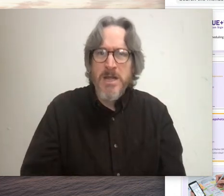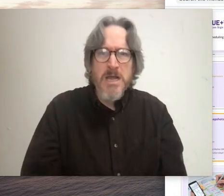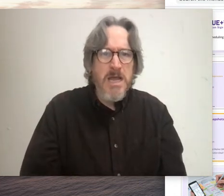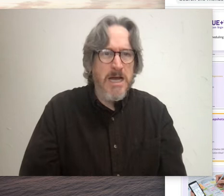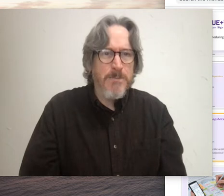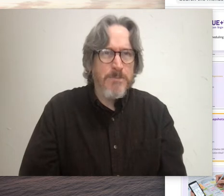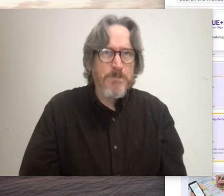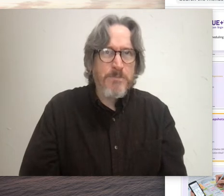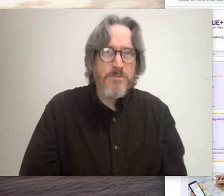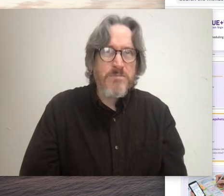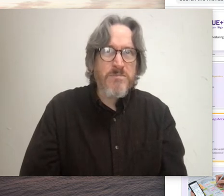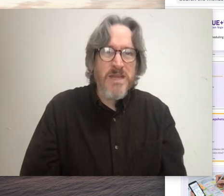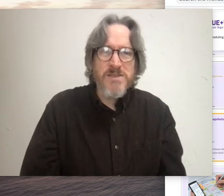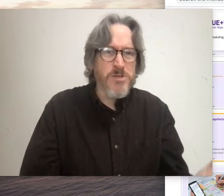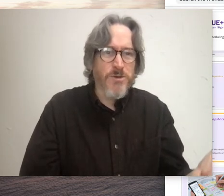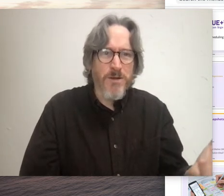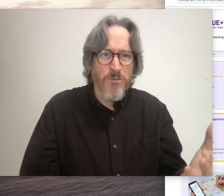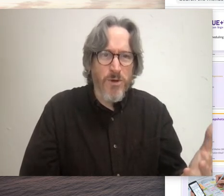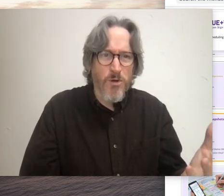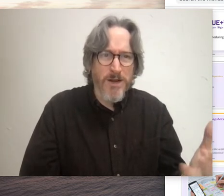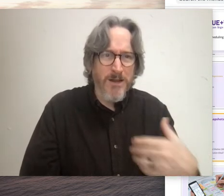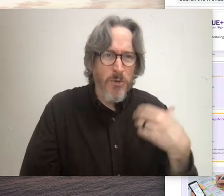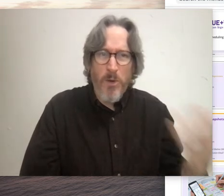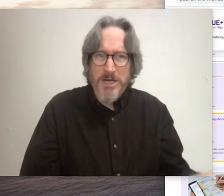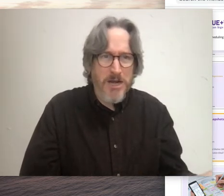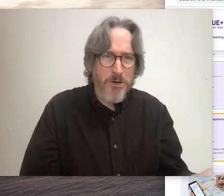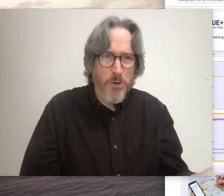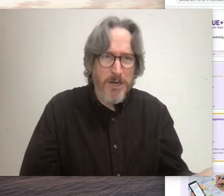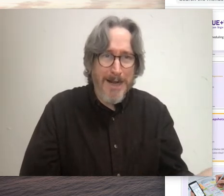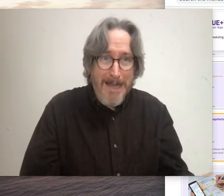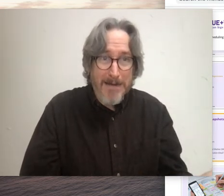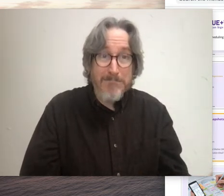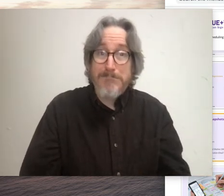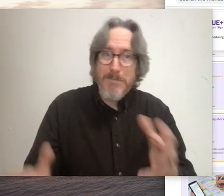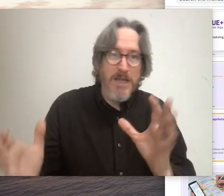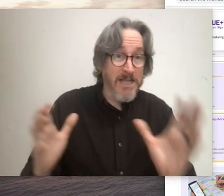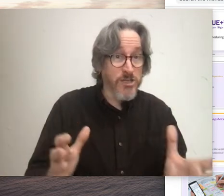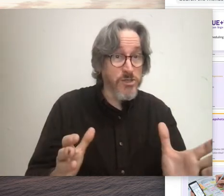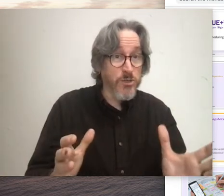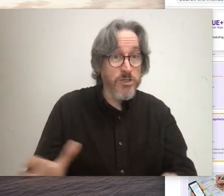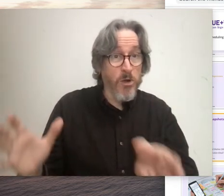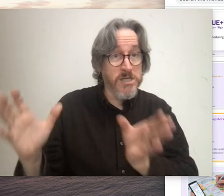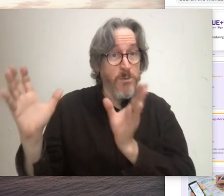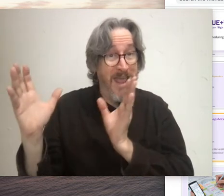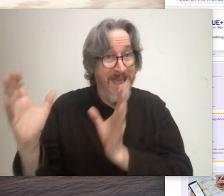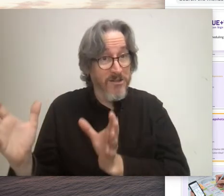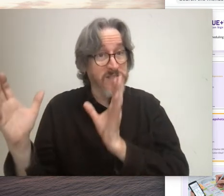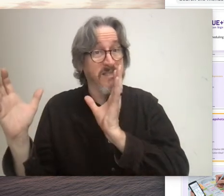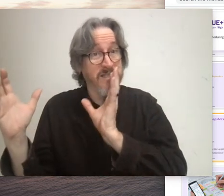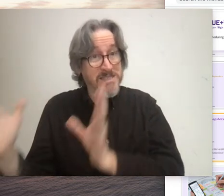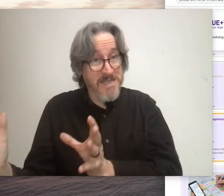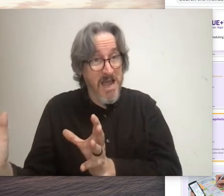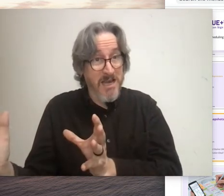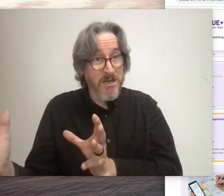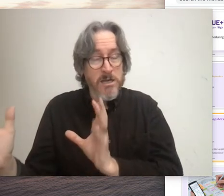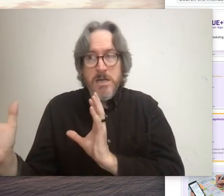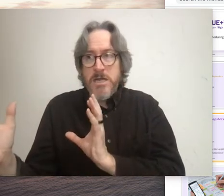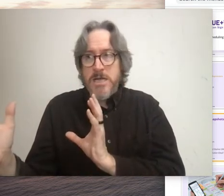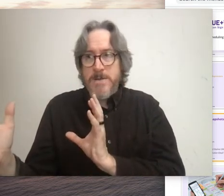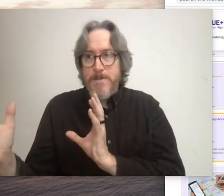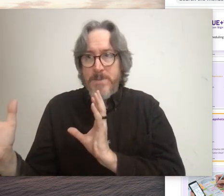time. If someone's already recorded it, why should I record it again? It's also good to watch someone else